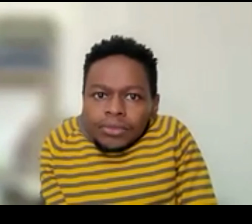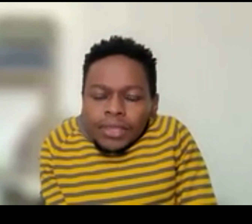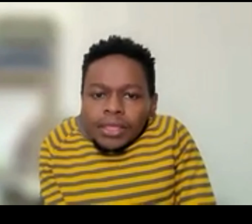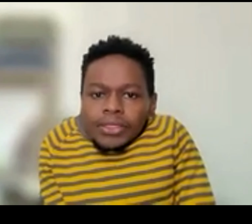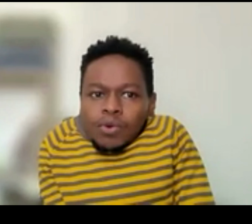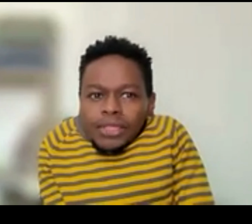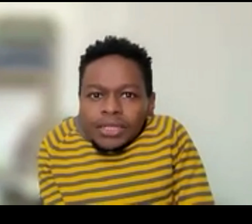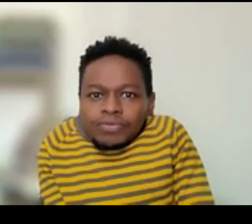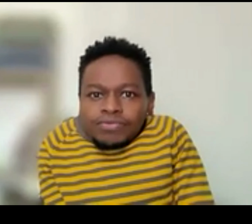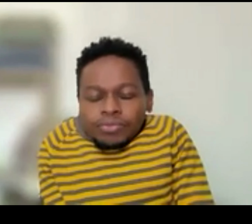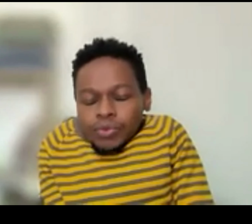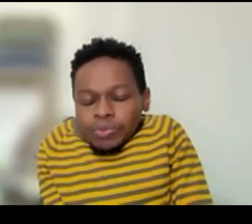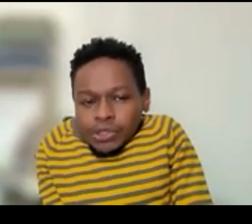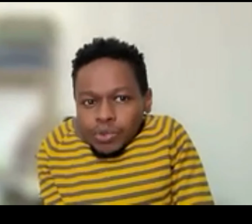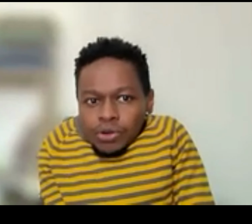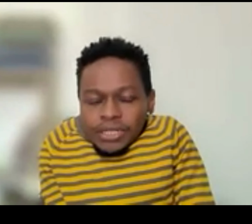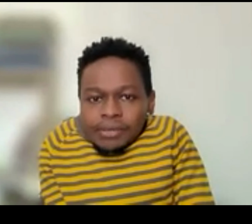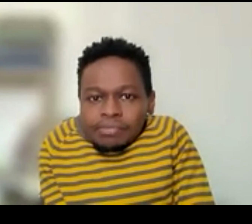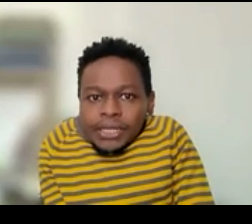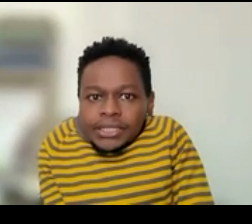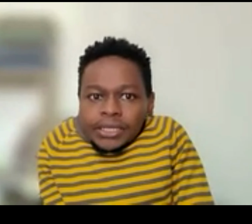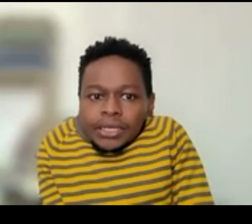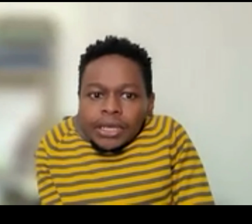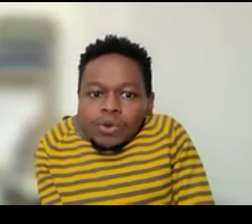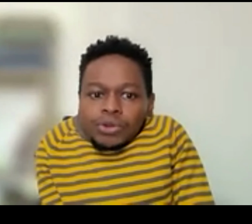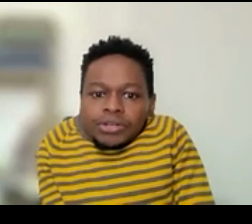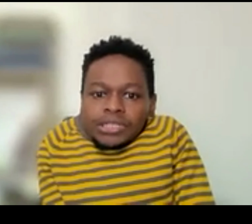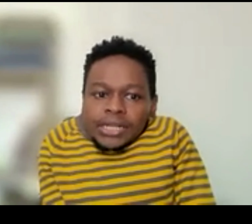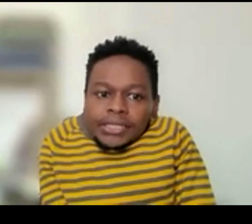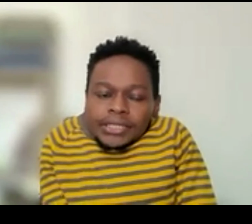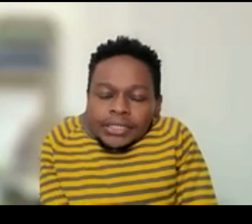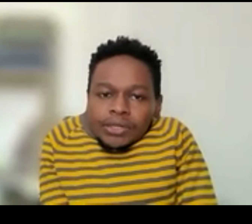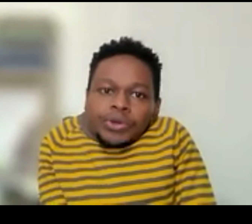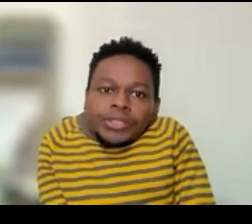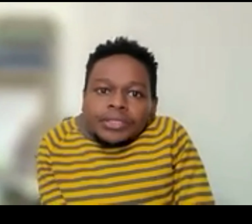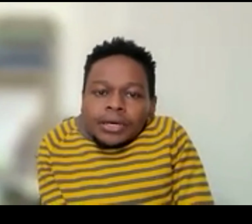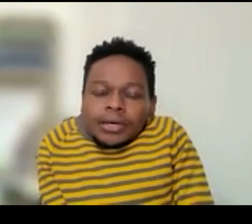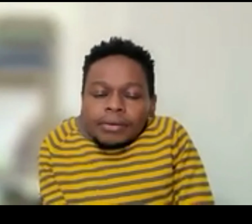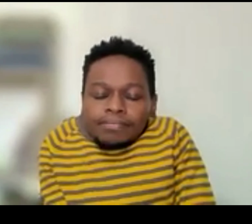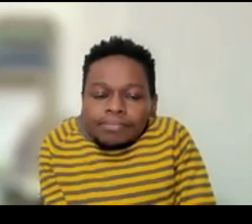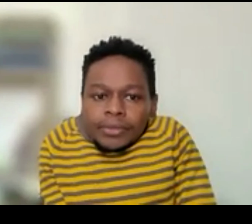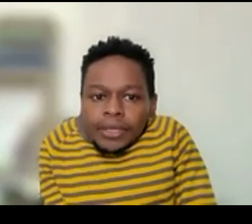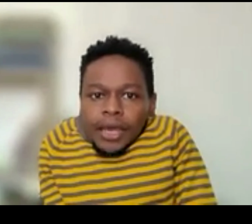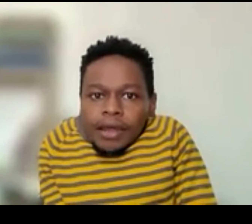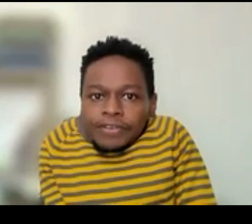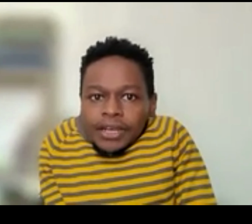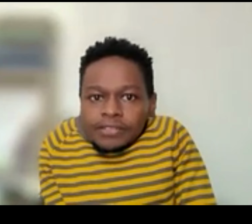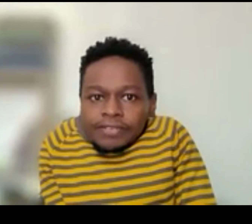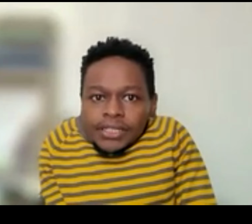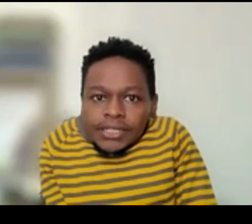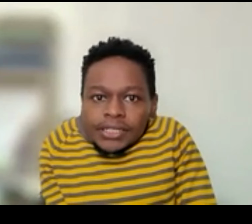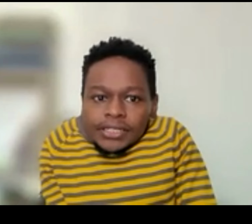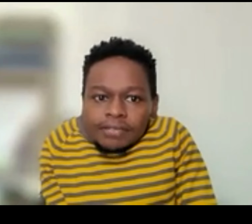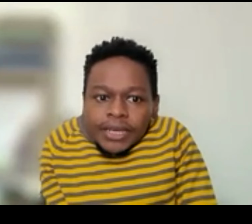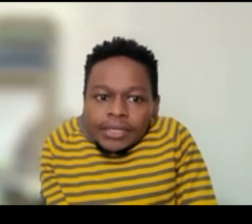the work that we've been doing on disability, we originally started with Africa's first assistive tech